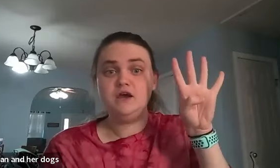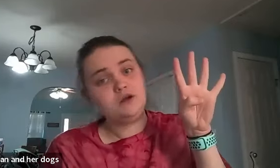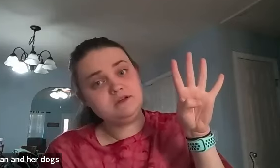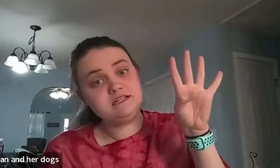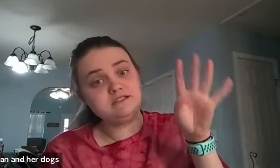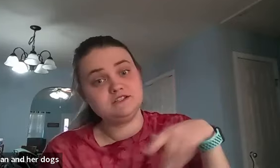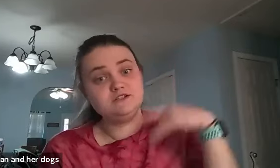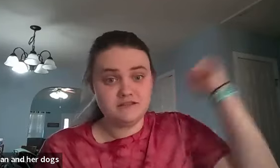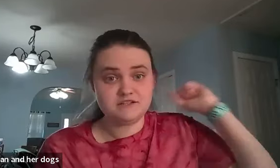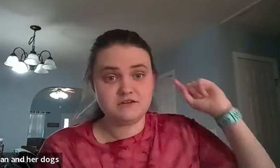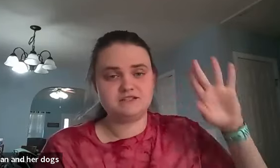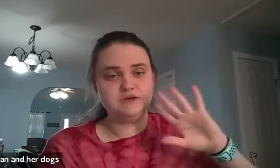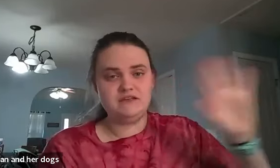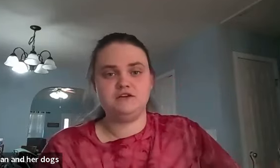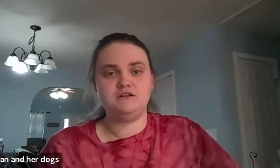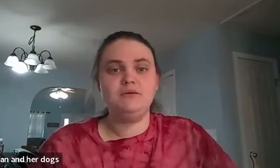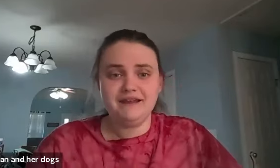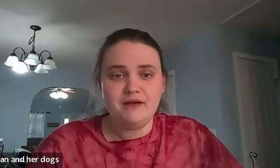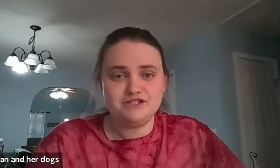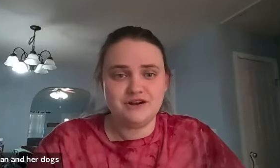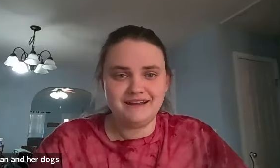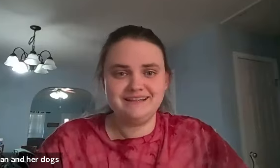no one's answered. Let's go to the next one. And then you're like, wait, I was trying.